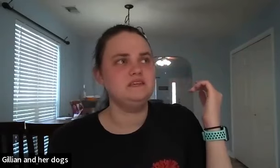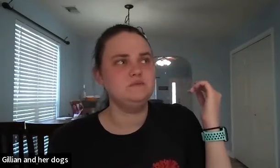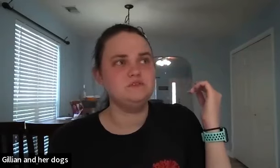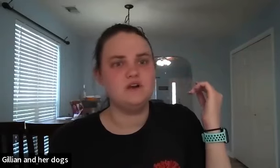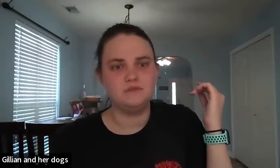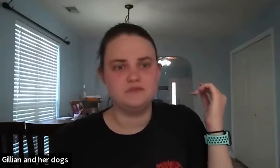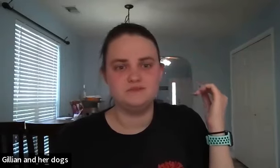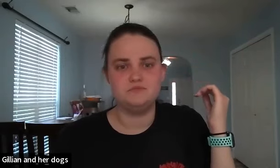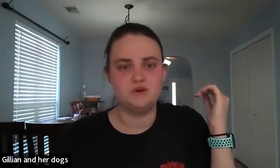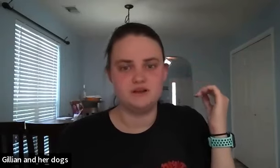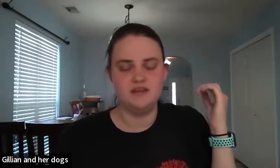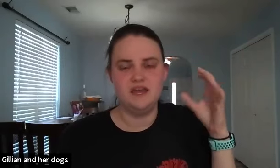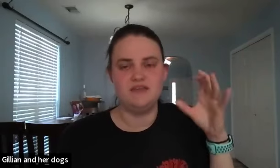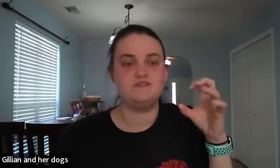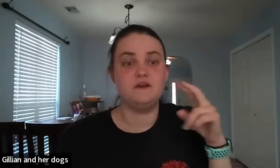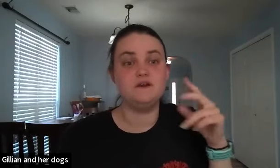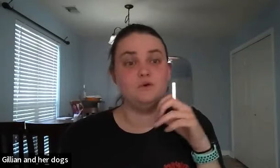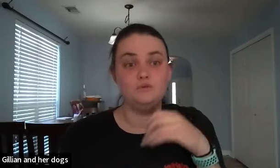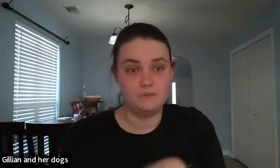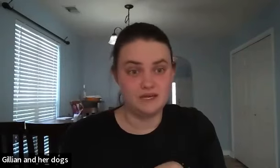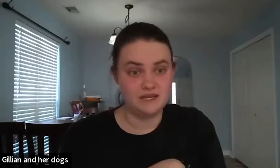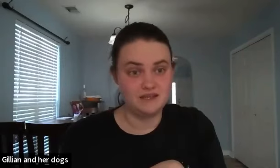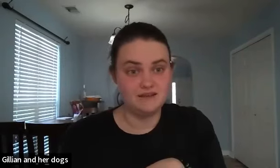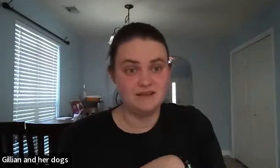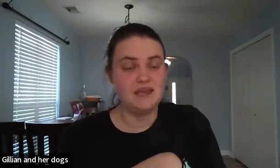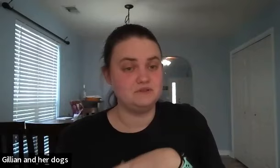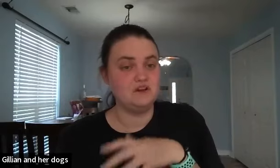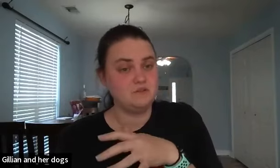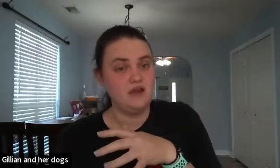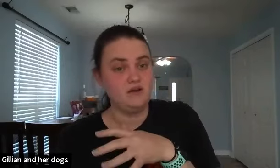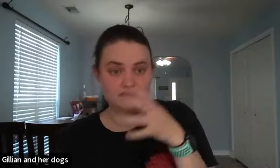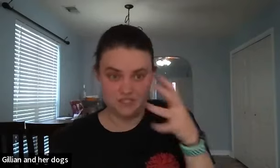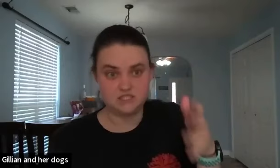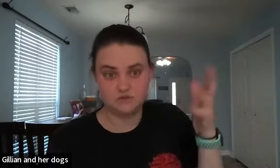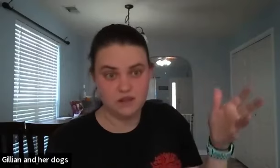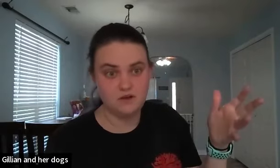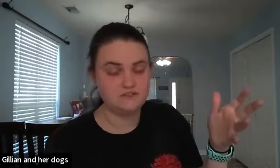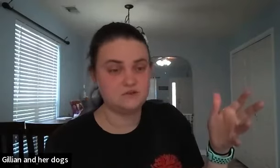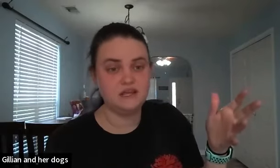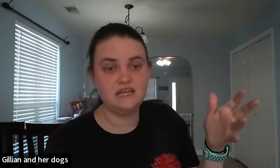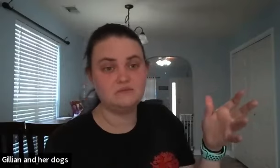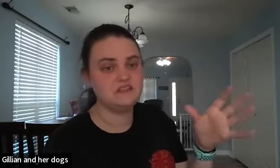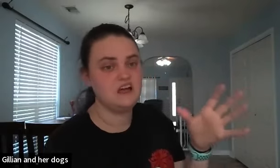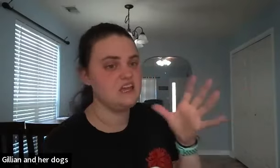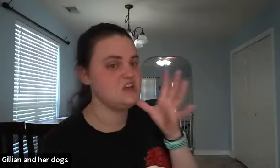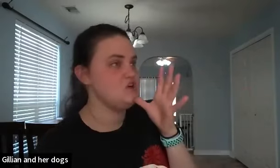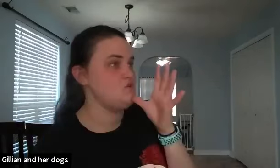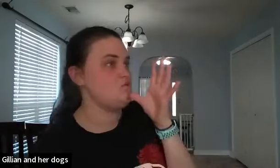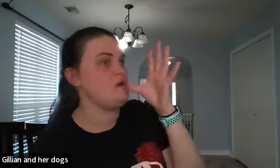we were talking about this book, and there's a very old woman in it. And I was talking about how like she's the grandma in the story. And he was